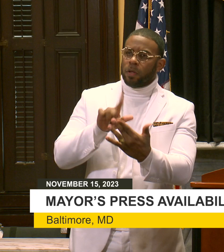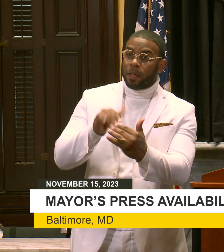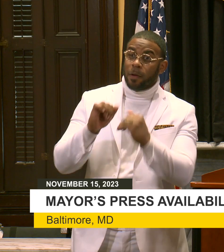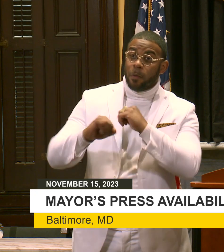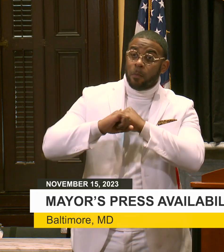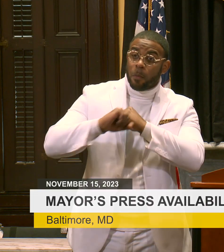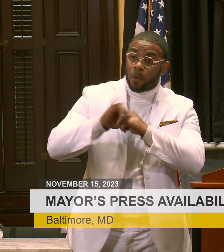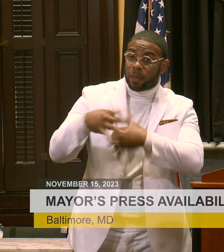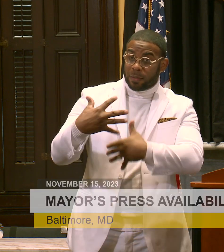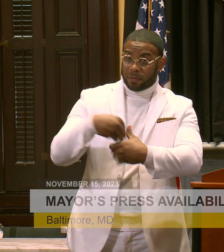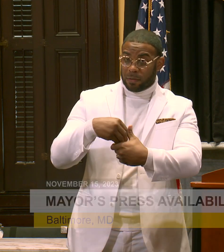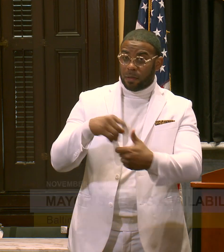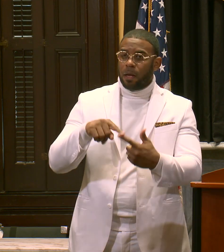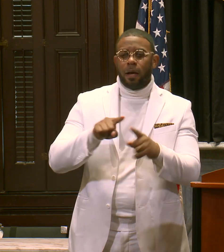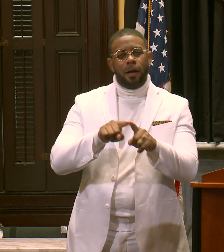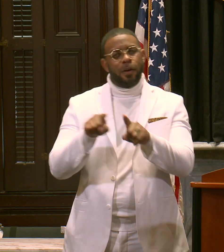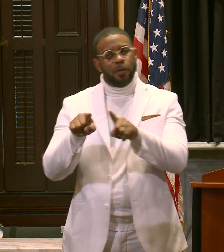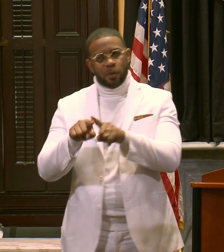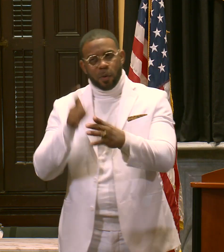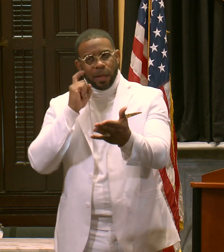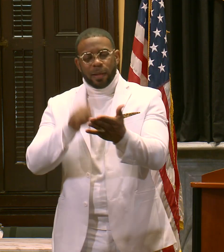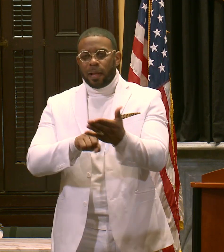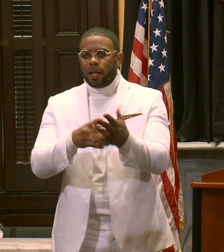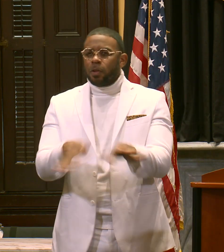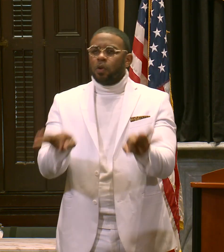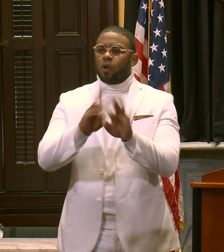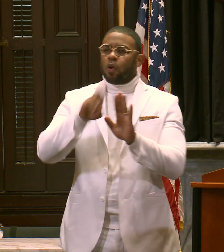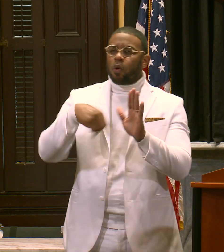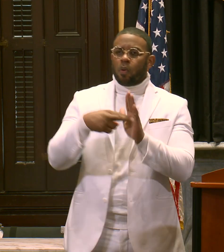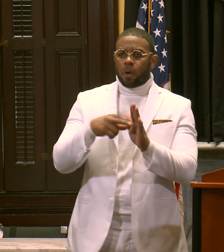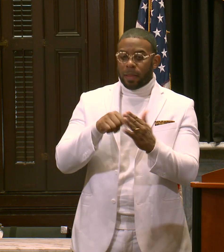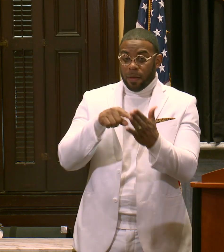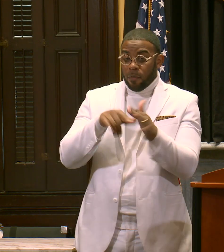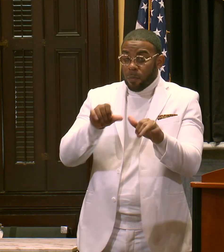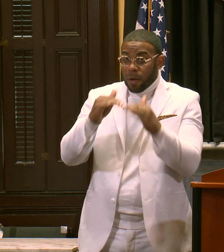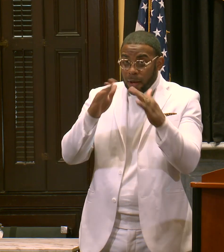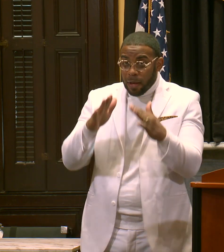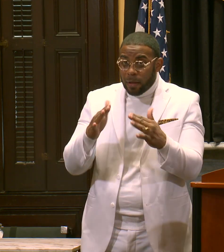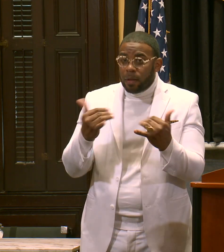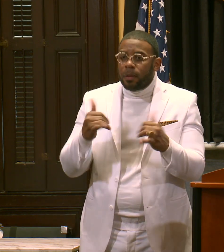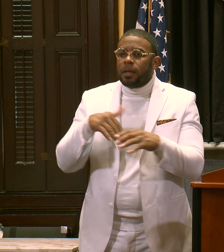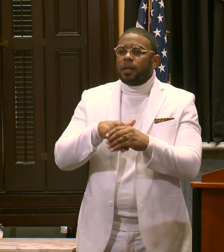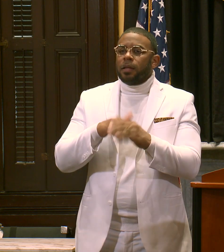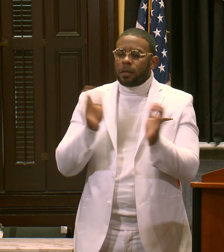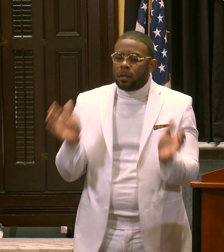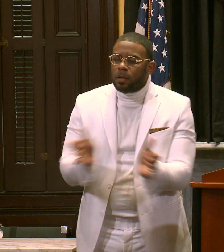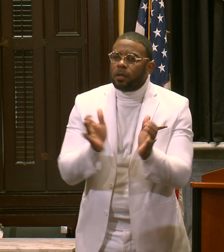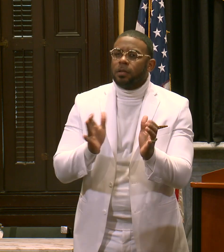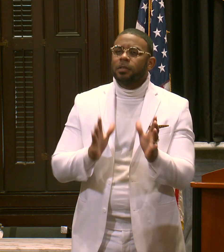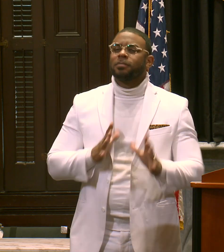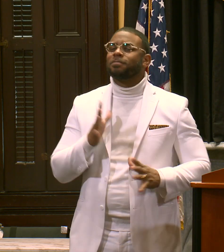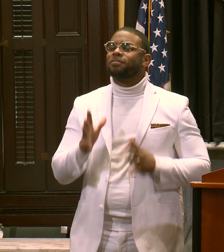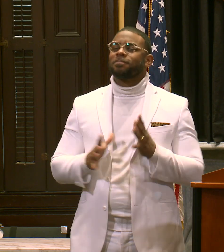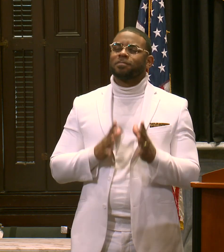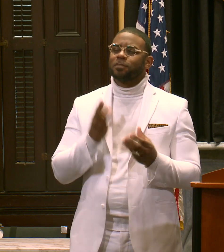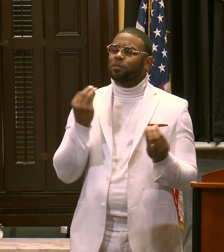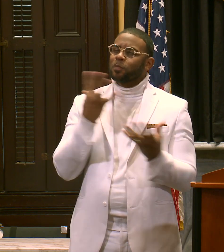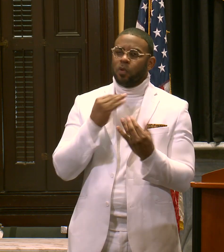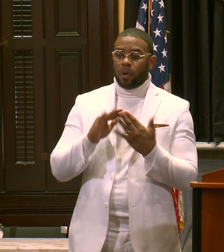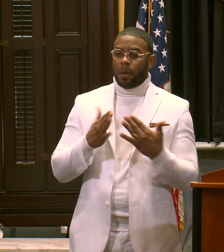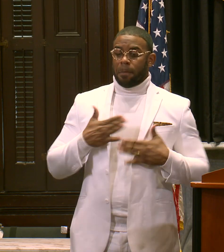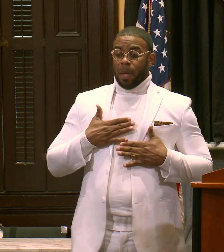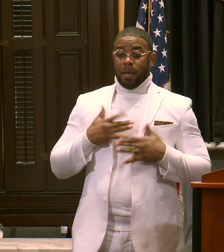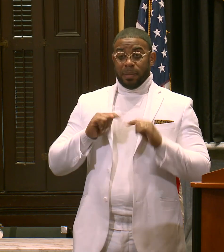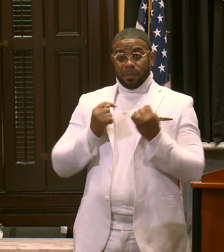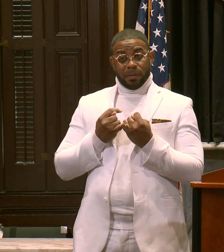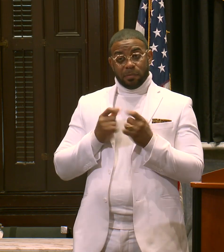promote that inclusivity, but also acknowledging the critical role that affordable housing plays in fostering vibrant equitable communities. My